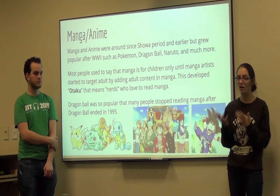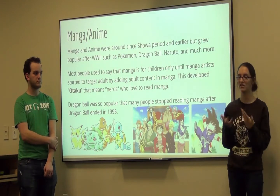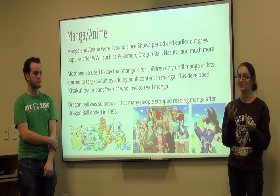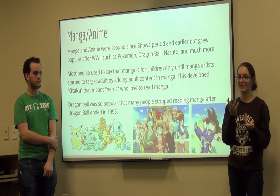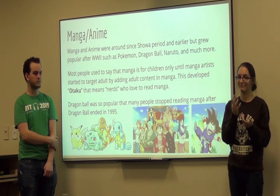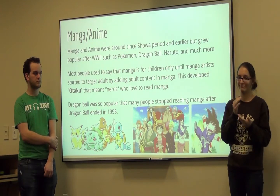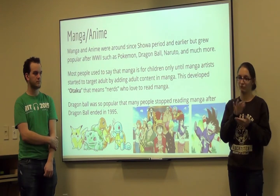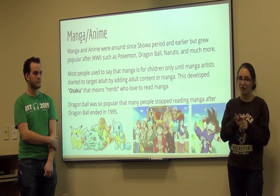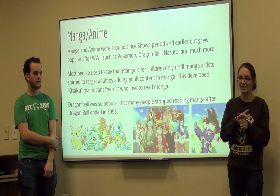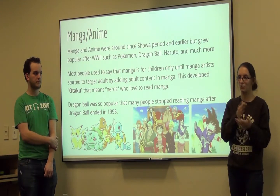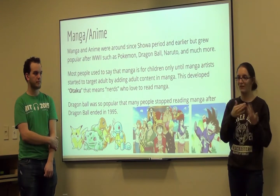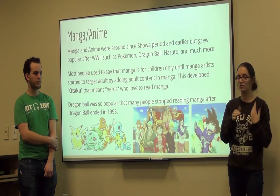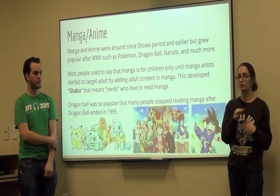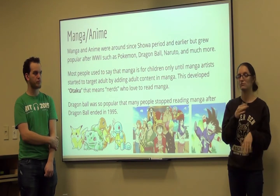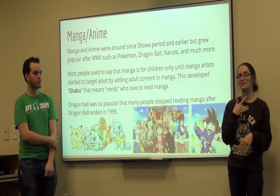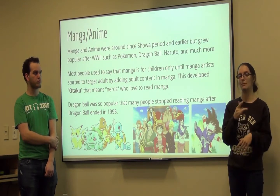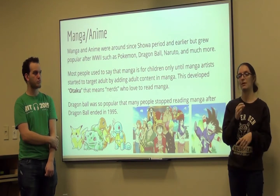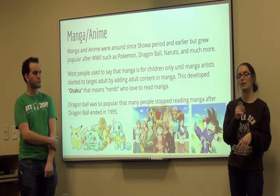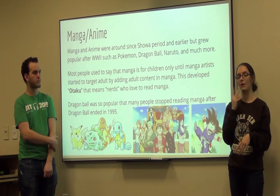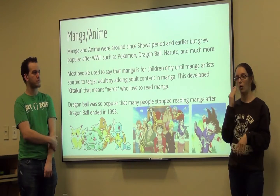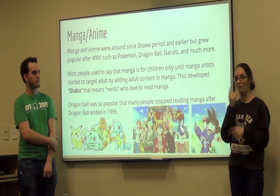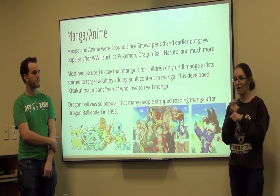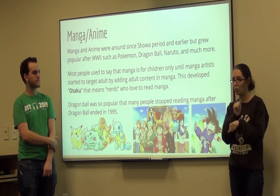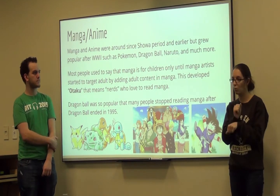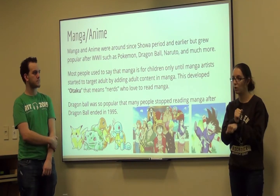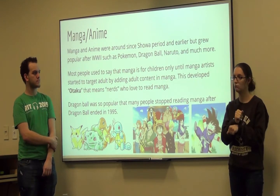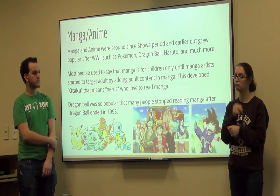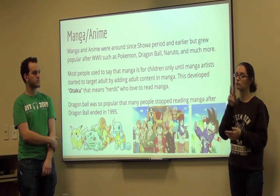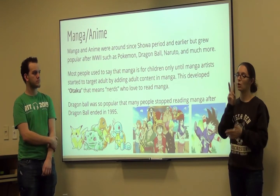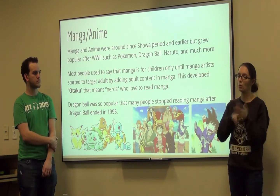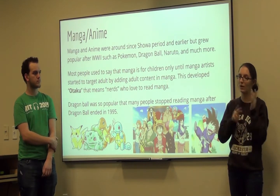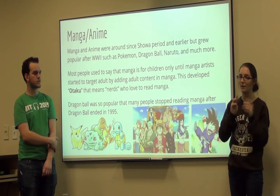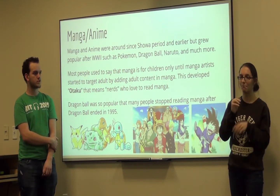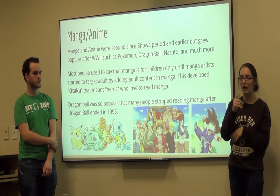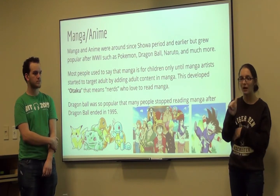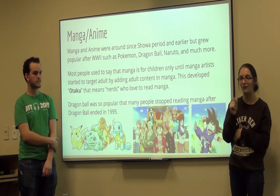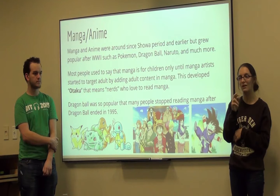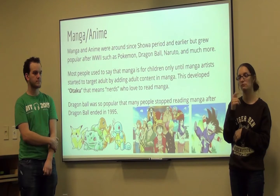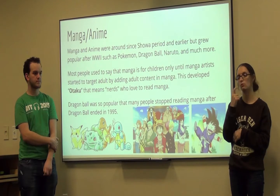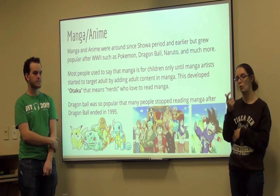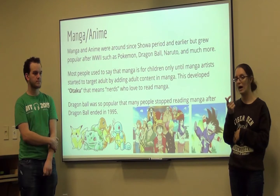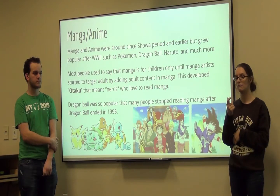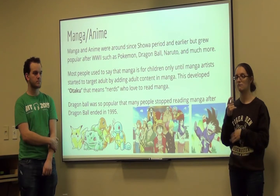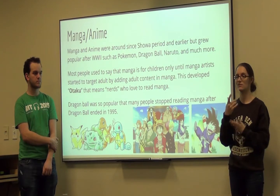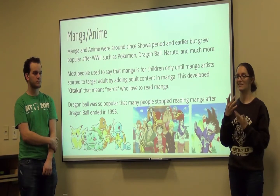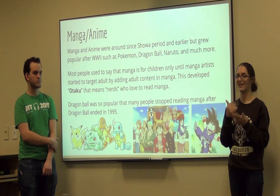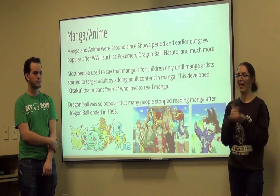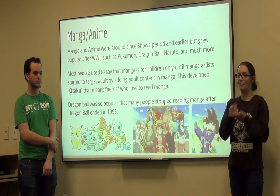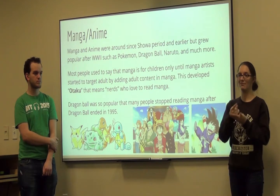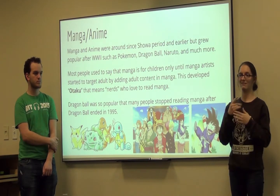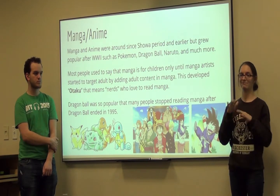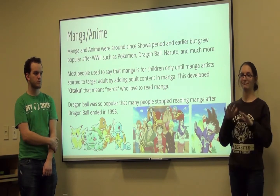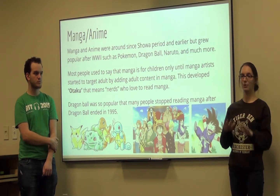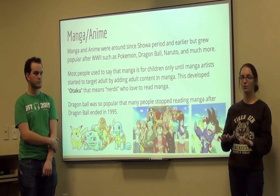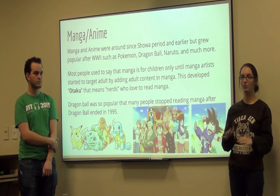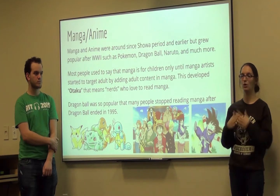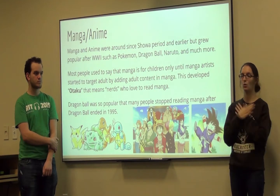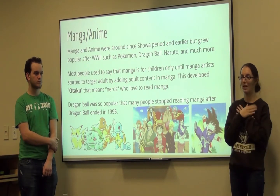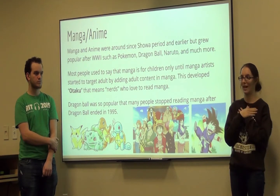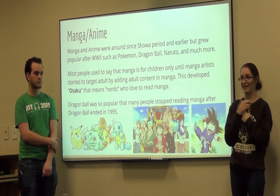they were working harder, or some people didn't even have a job, so they would be very stressed, and when they would go home, they used anime and manga